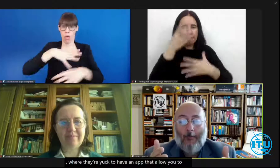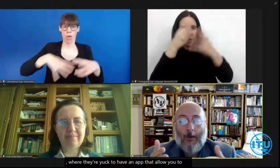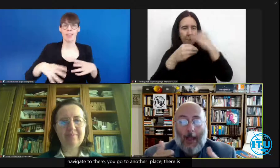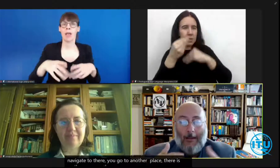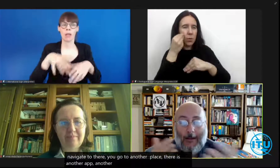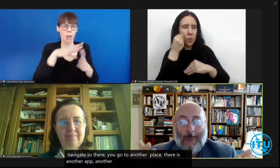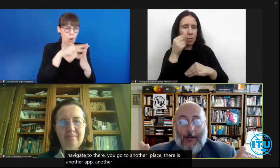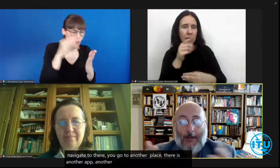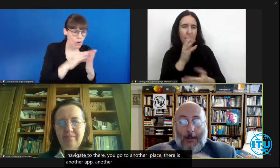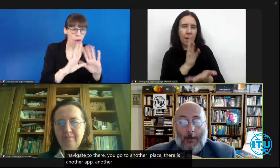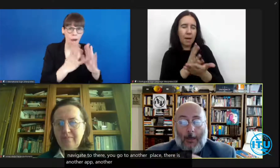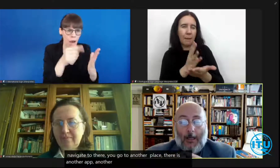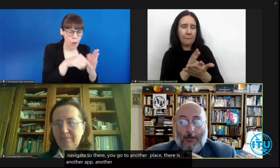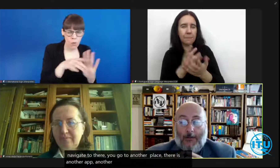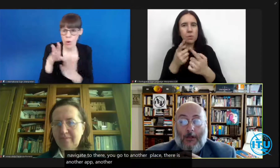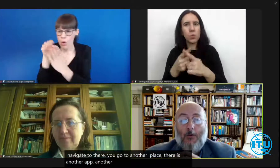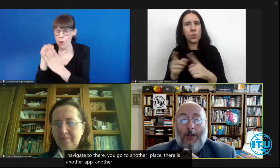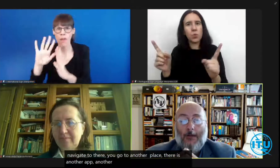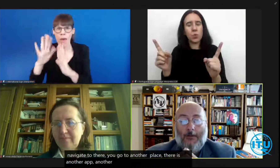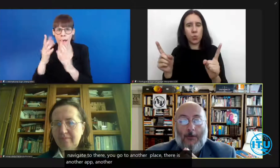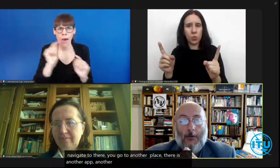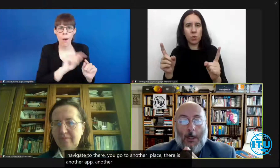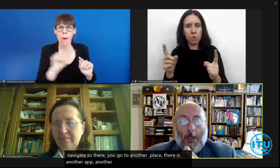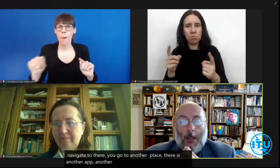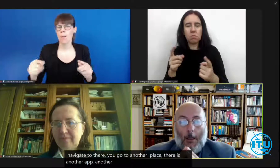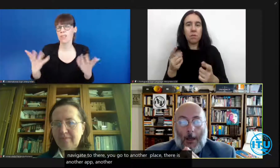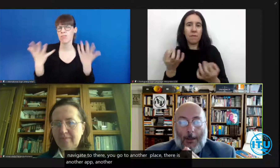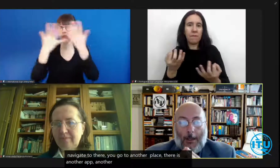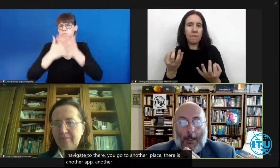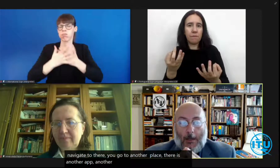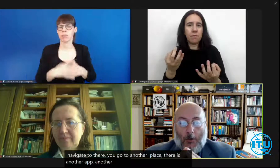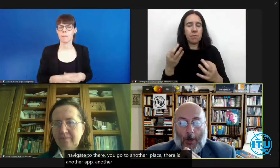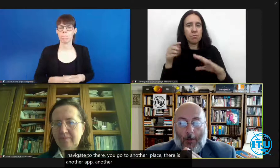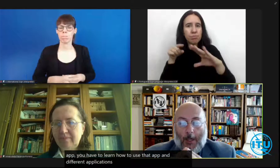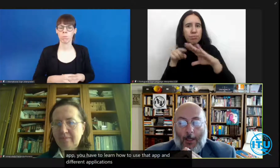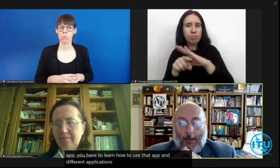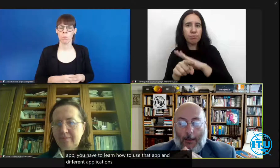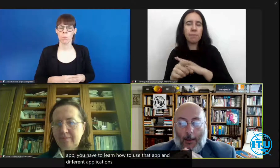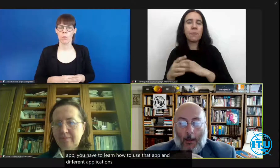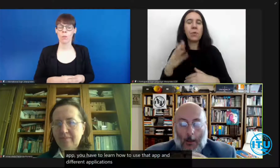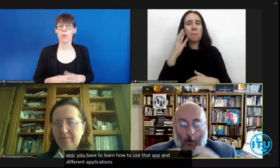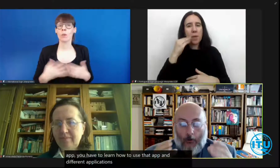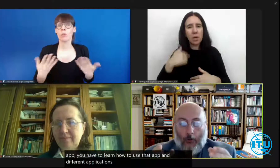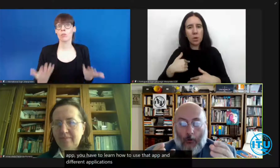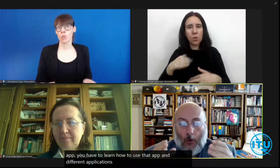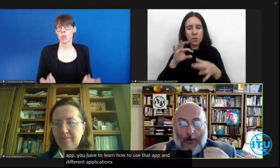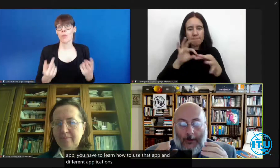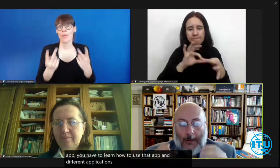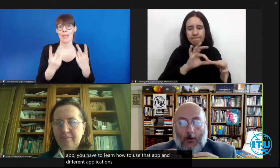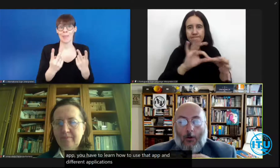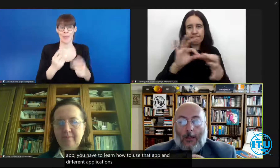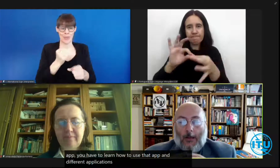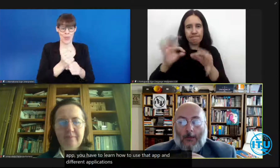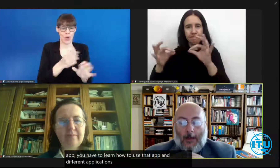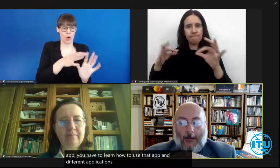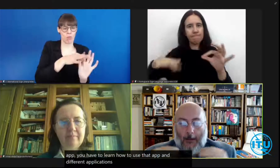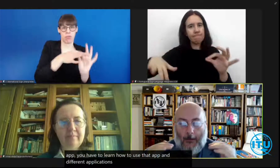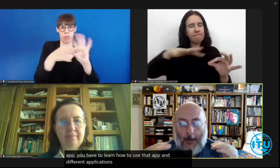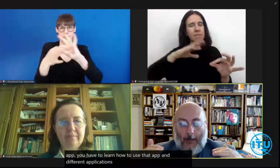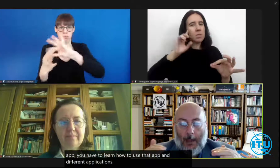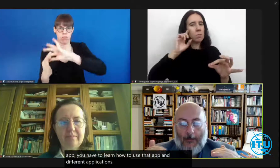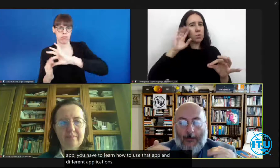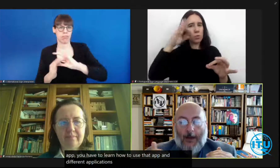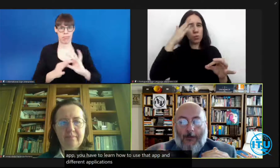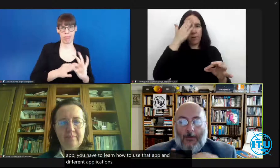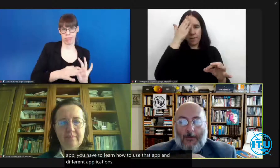that app and different applications, different contexts. So I think interoperability also works in that context, that